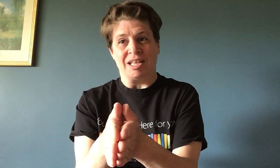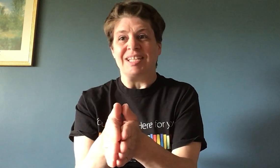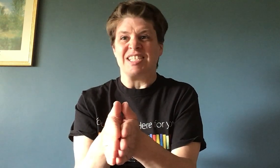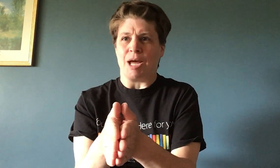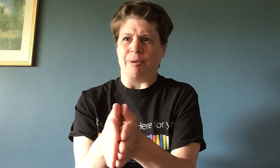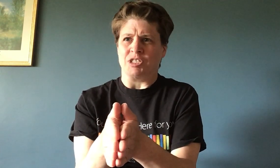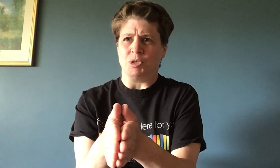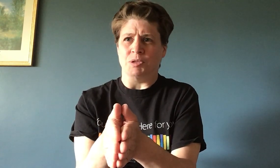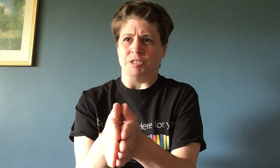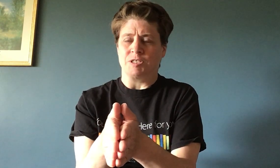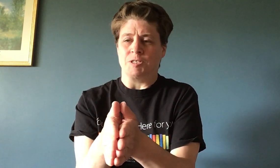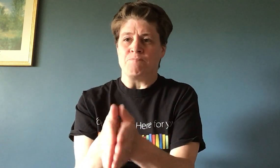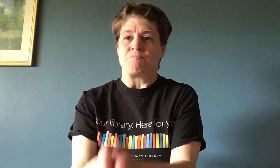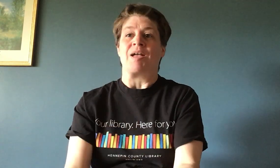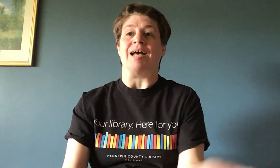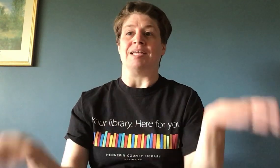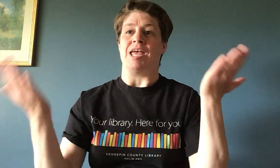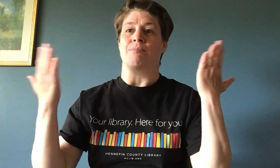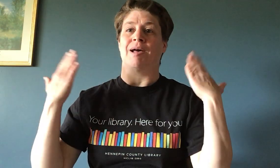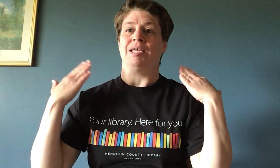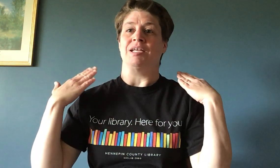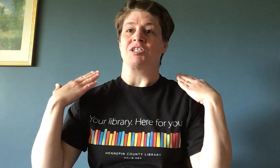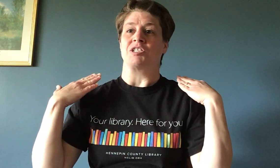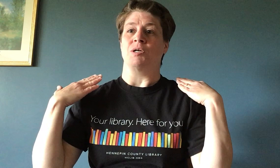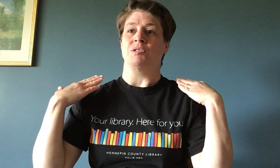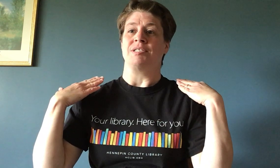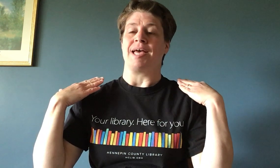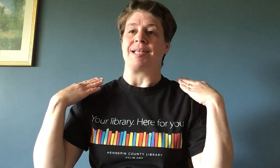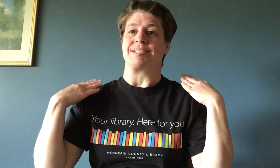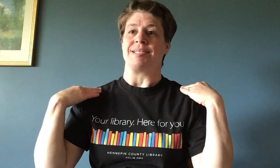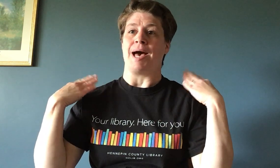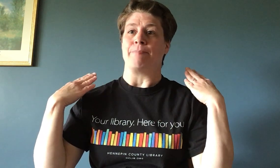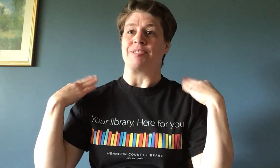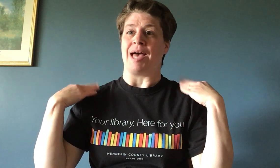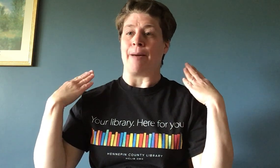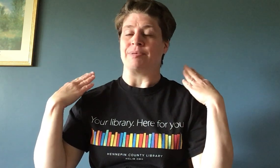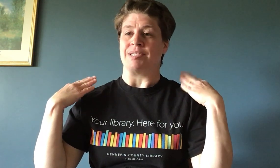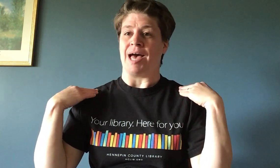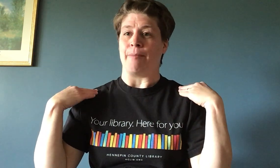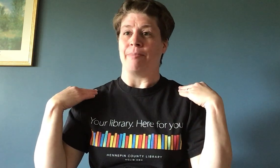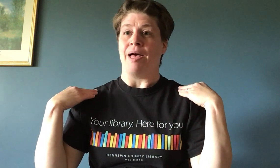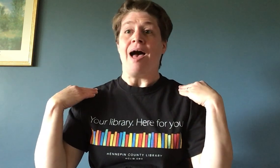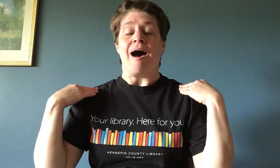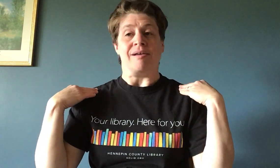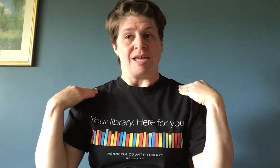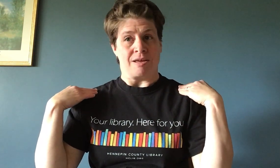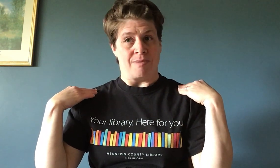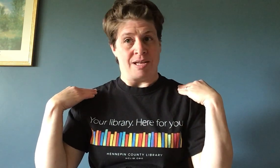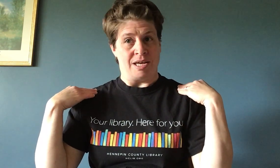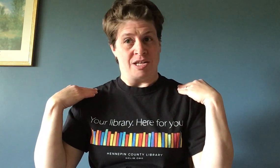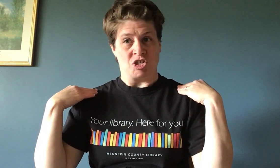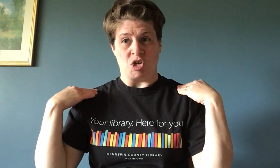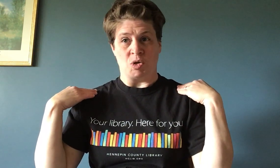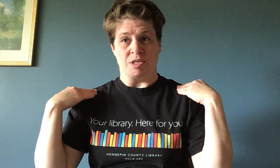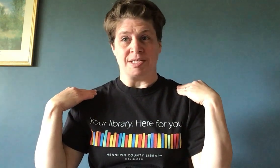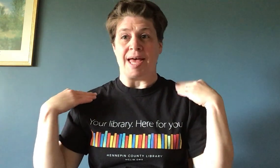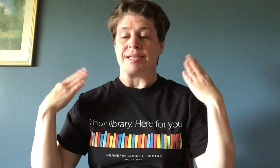Let's tap our shoulders. I take my little shoulders and tap, tap, tap. I take my little shoulders and